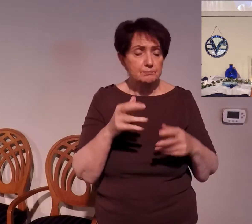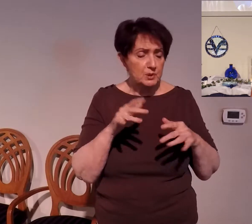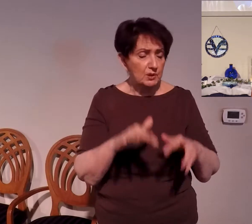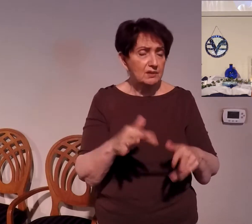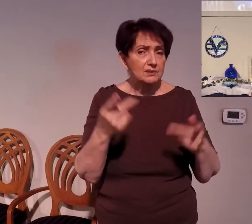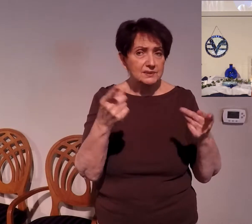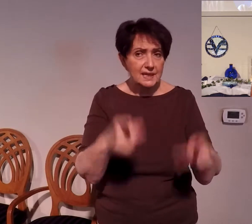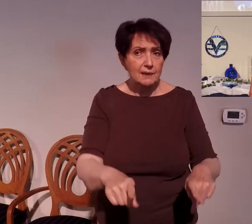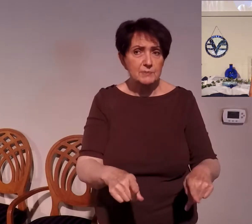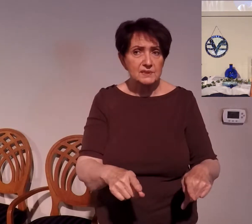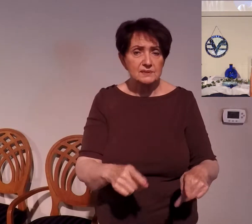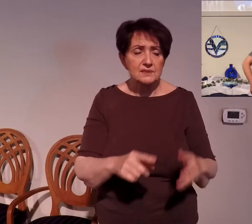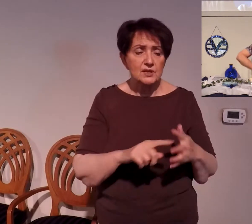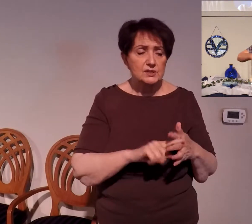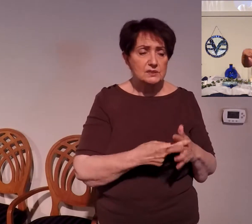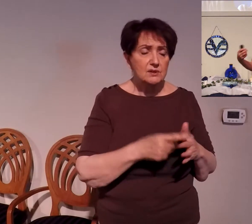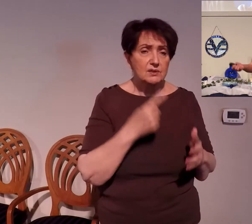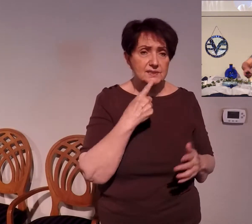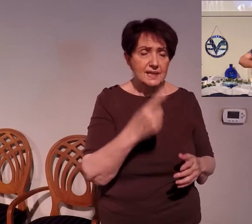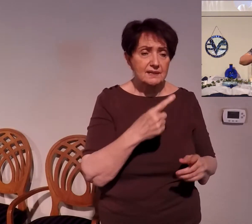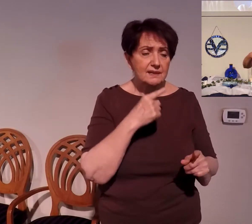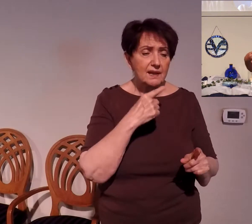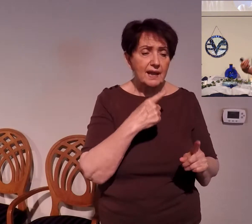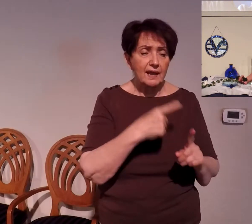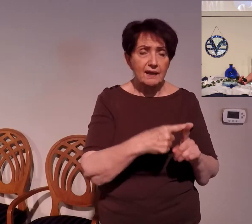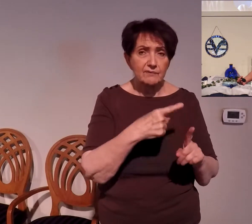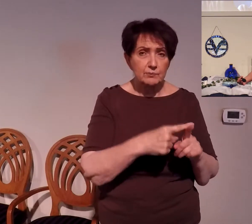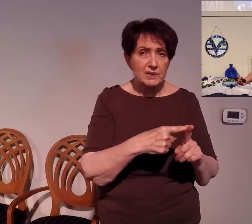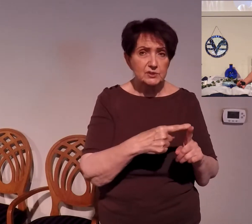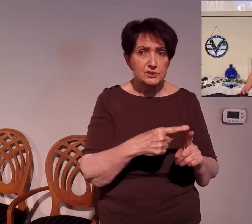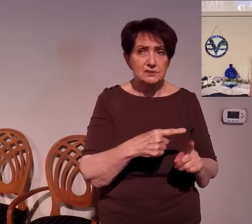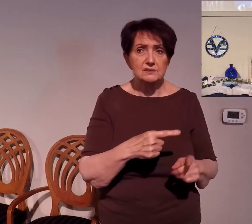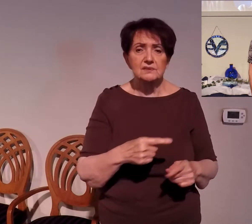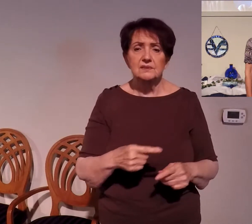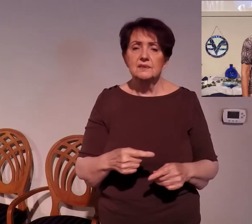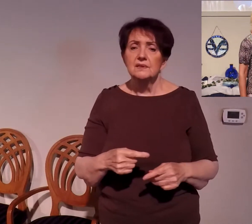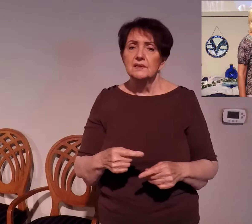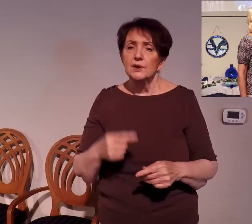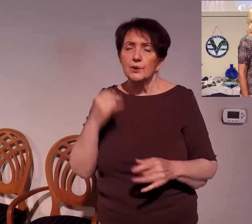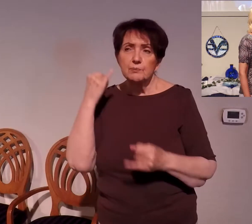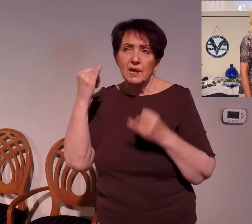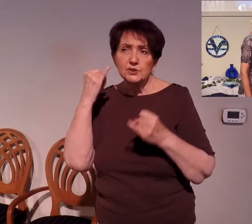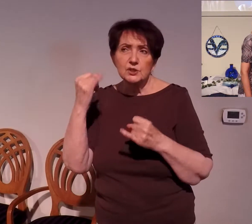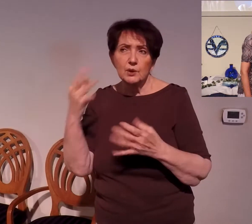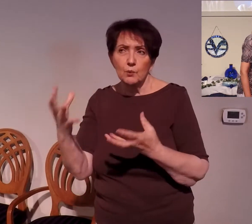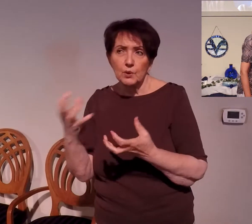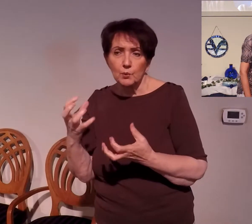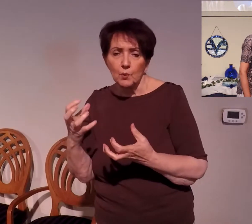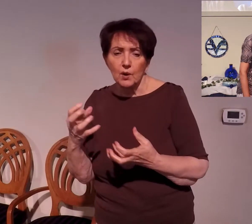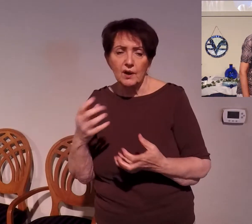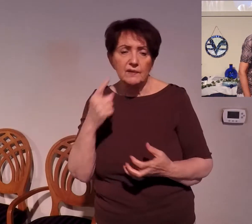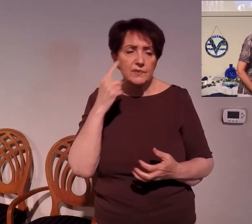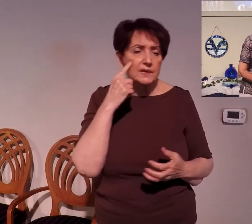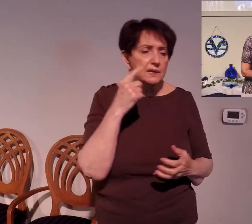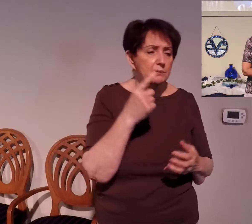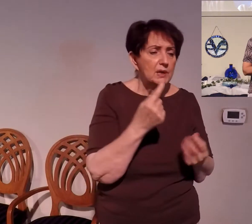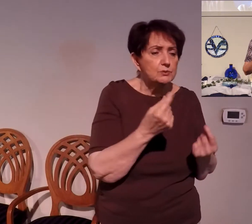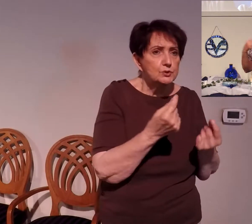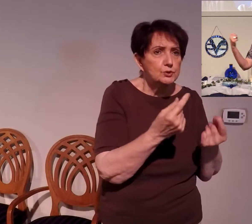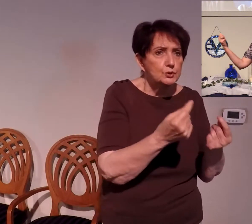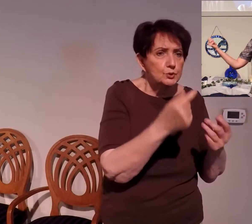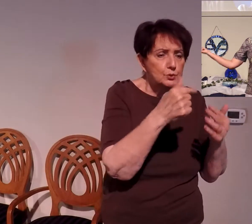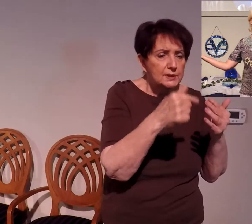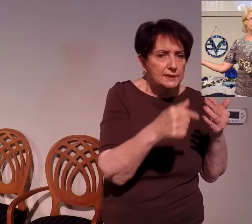begin saying affirmations or visualizing or imagining what we want, and then to start thinking about our to-do list or